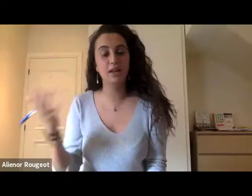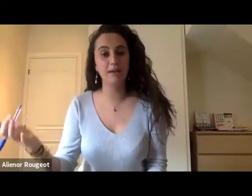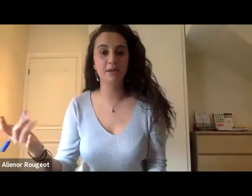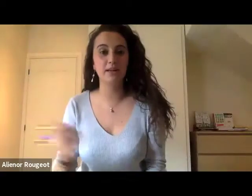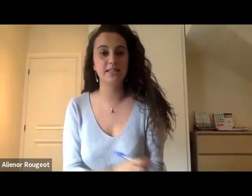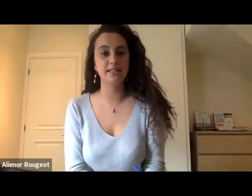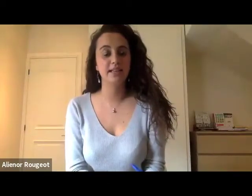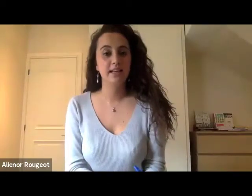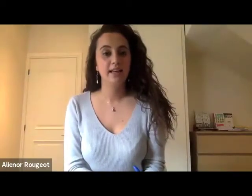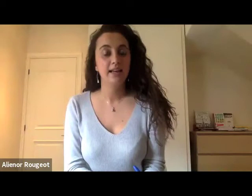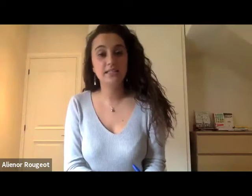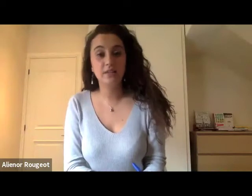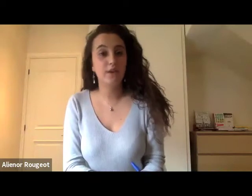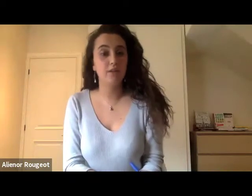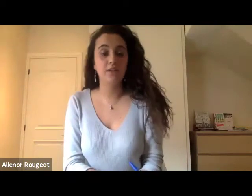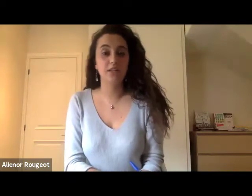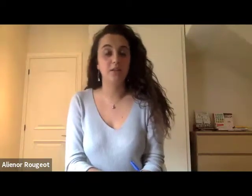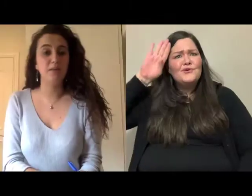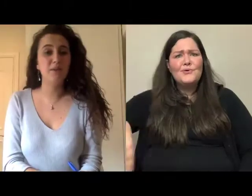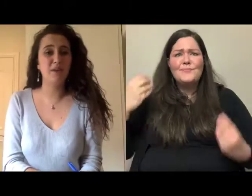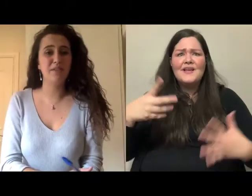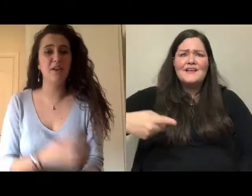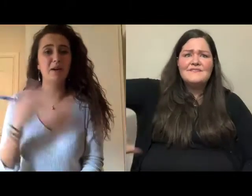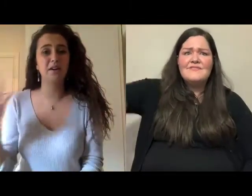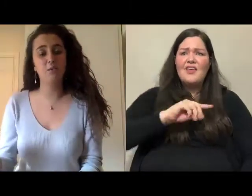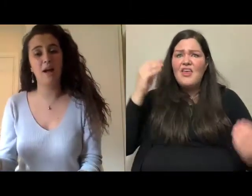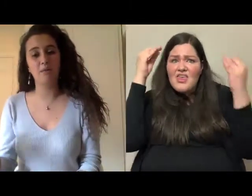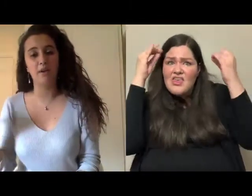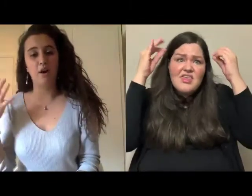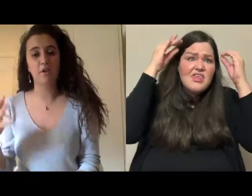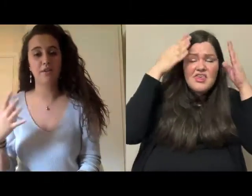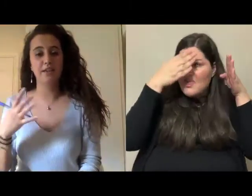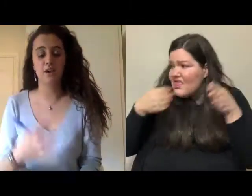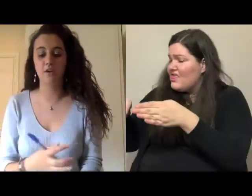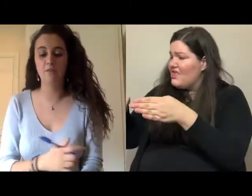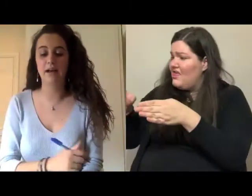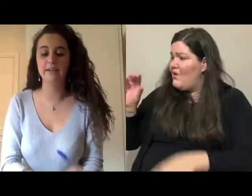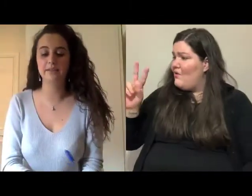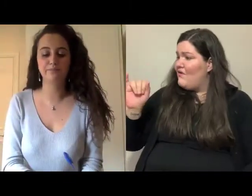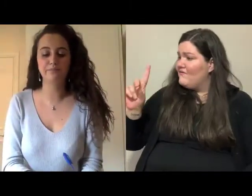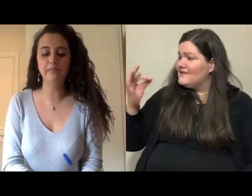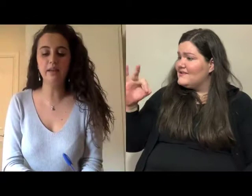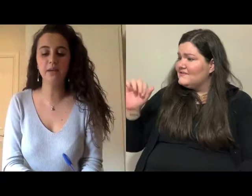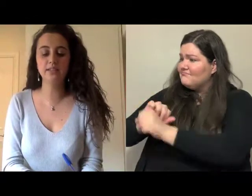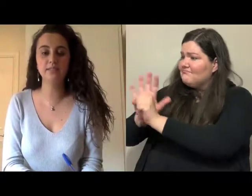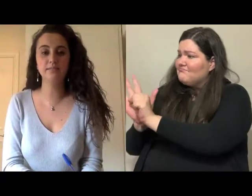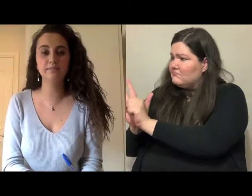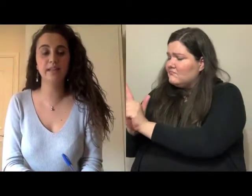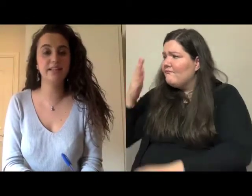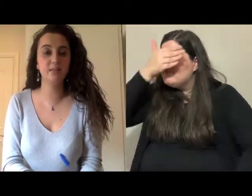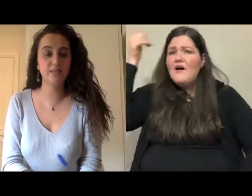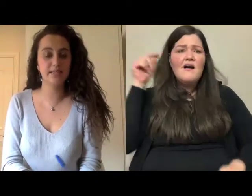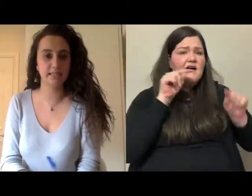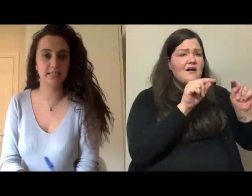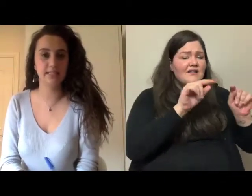The climate crisis is still very much here. Maybe you haven't thought about it in a while. We've had other things on our mind, but